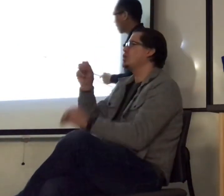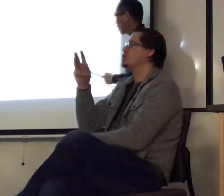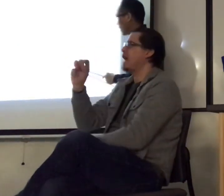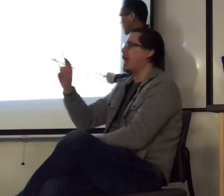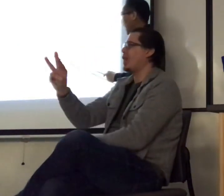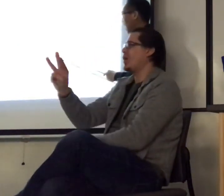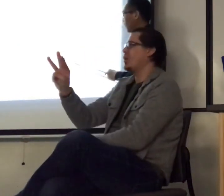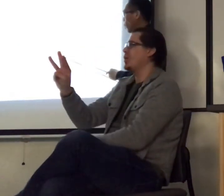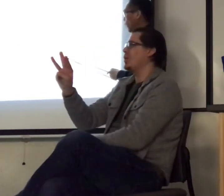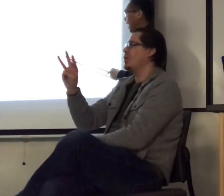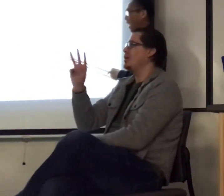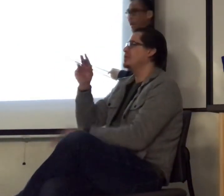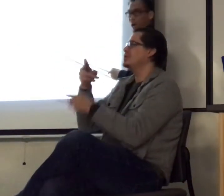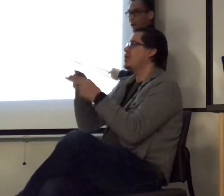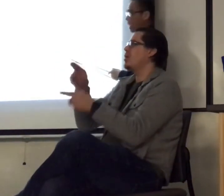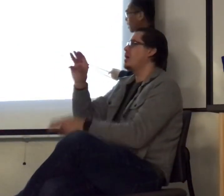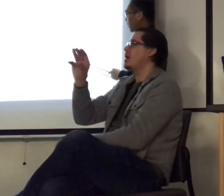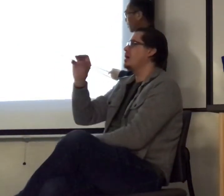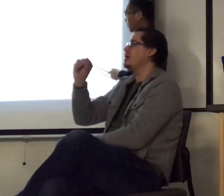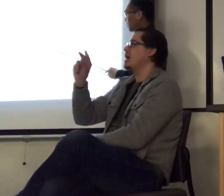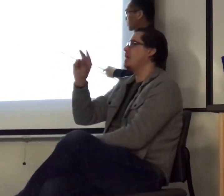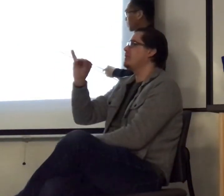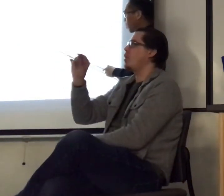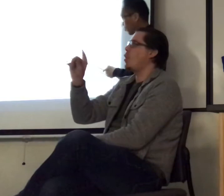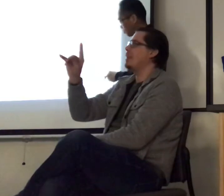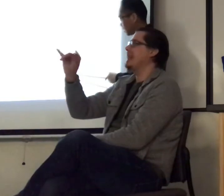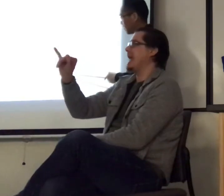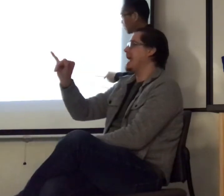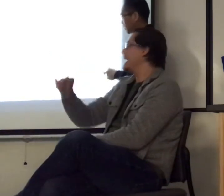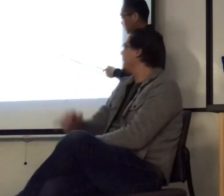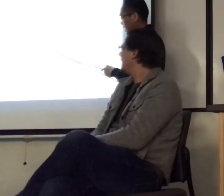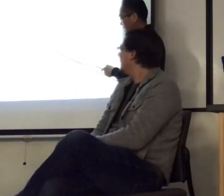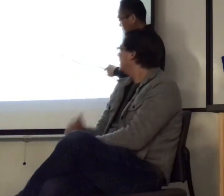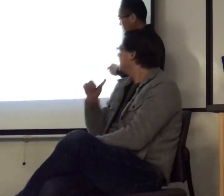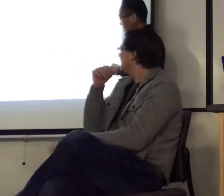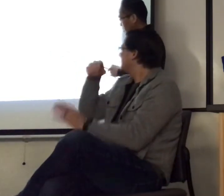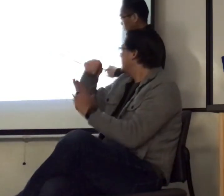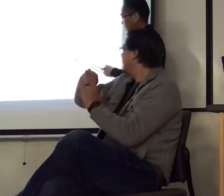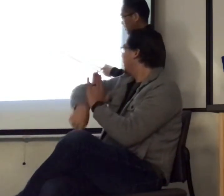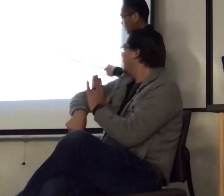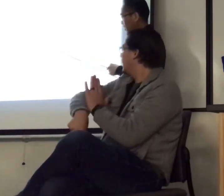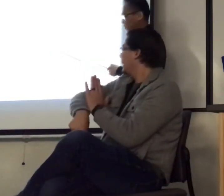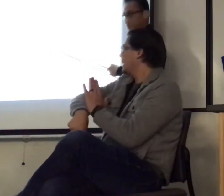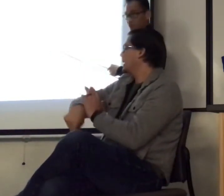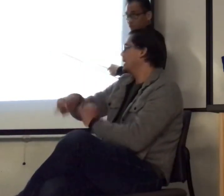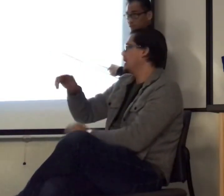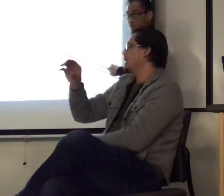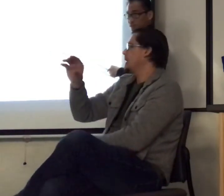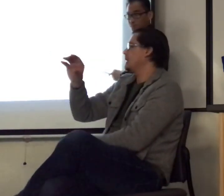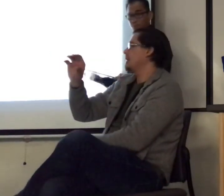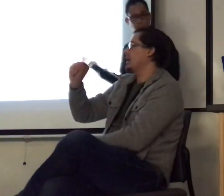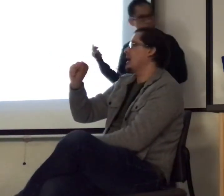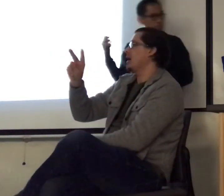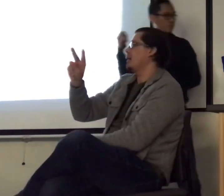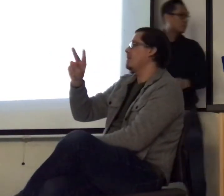called the caveolae. Okay, so it doesn't go deep in, it just kind of hits in on the